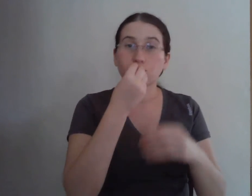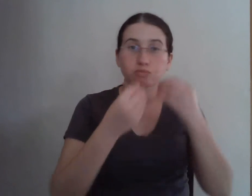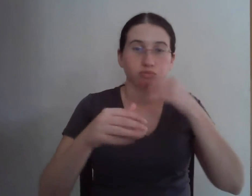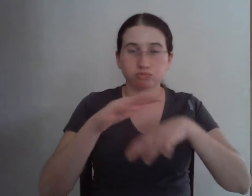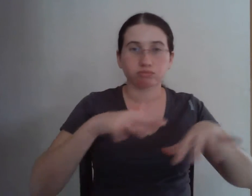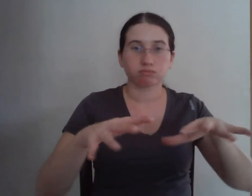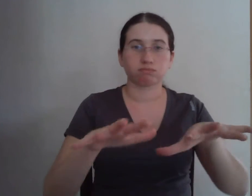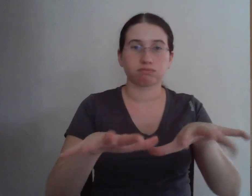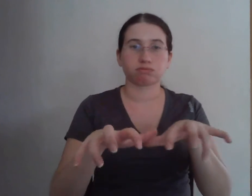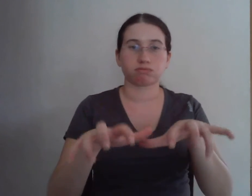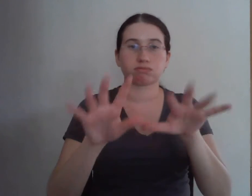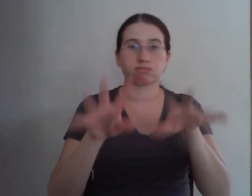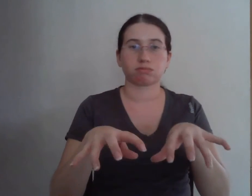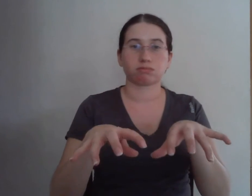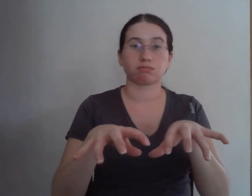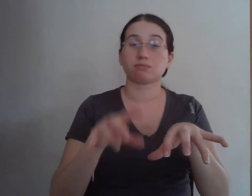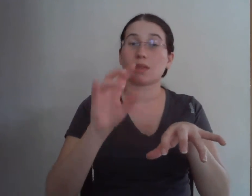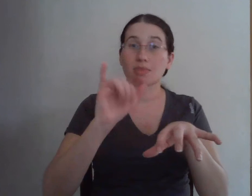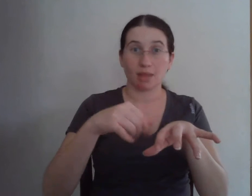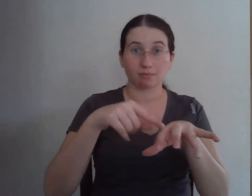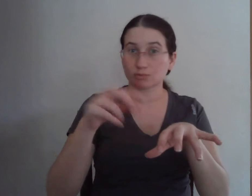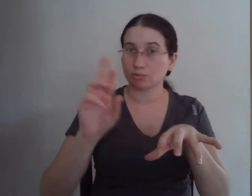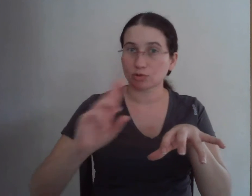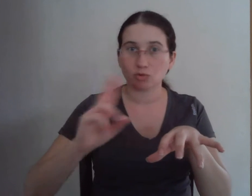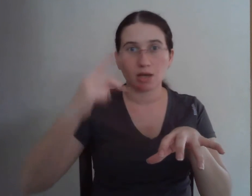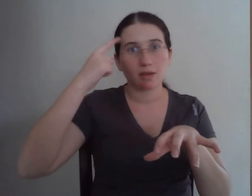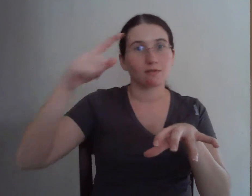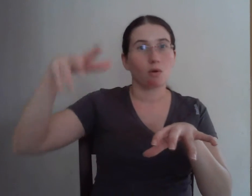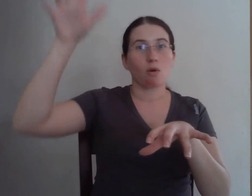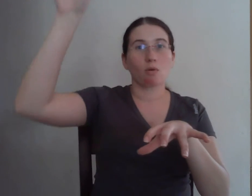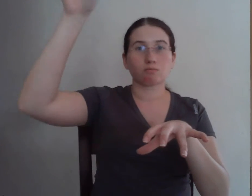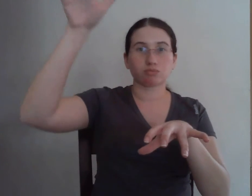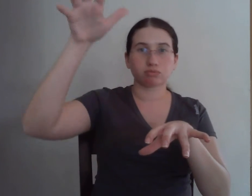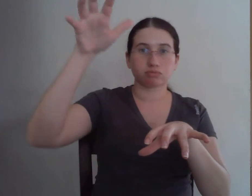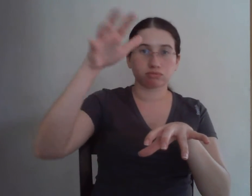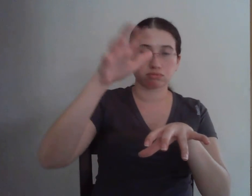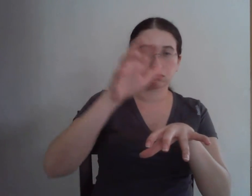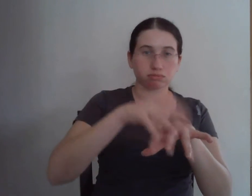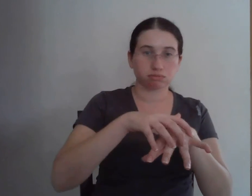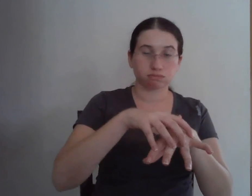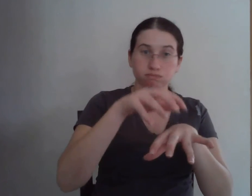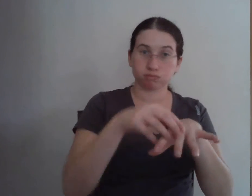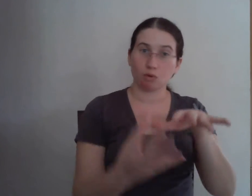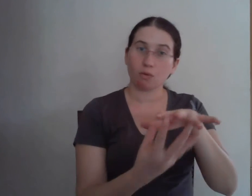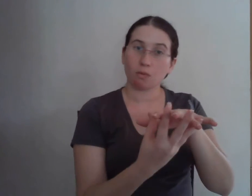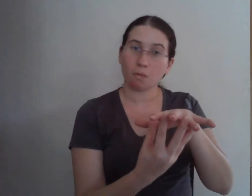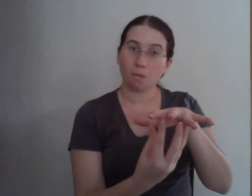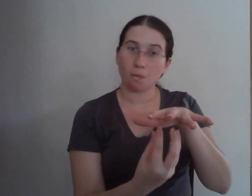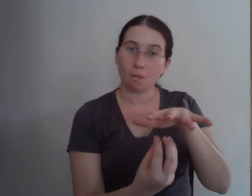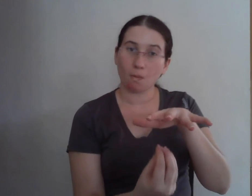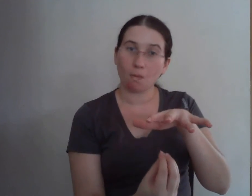soil is ready to absorb and hold the rain, to store carbon, and to break down